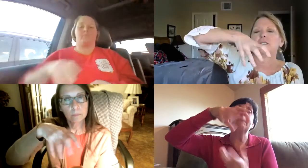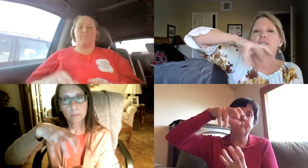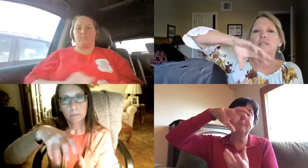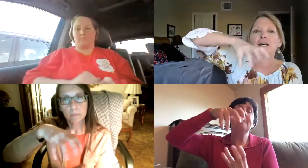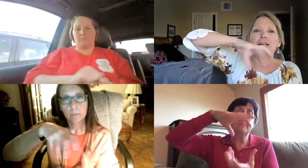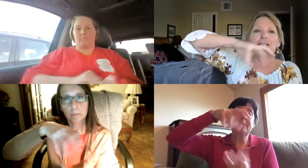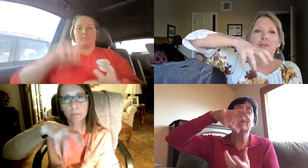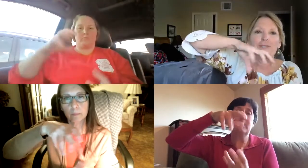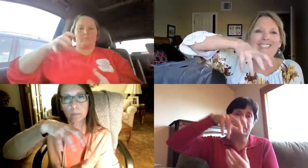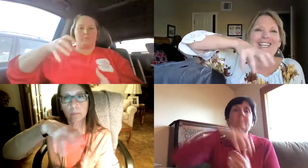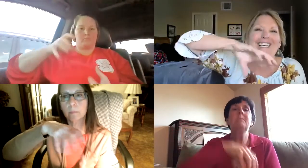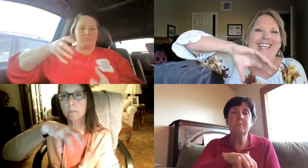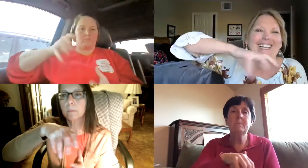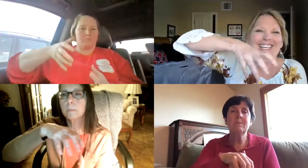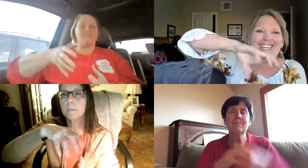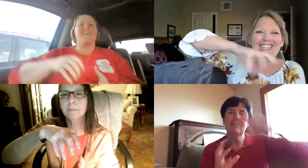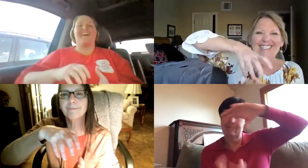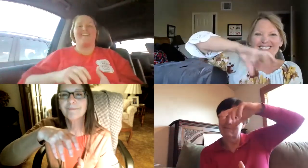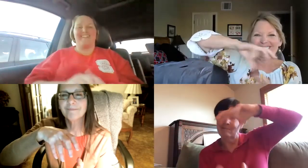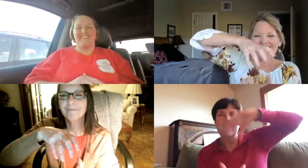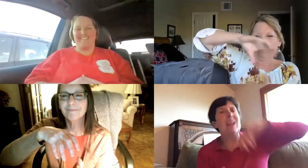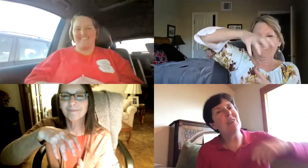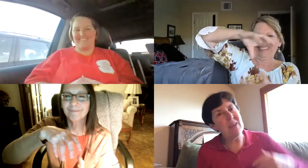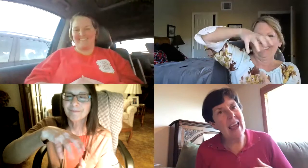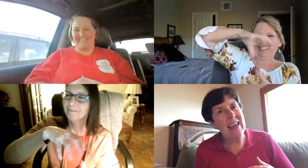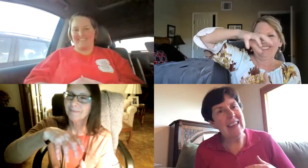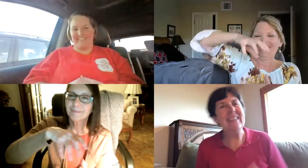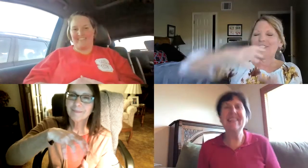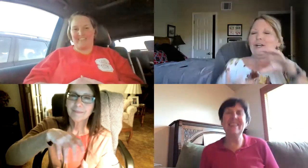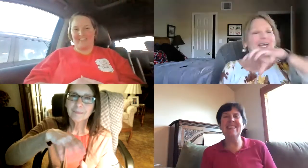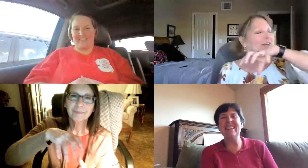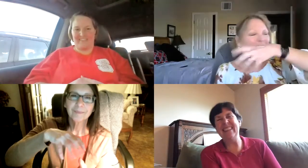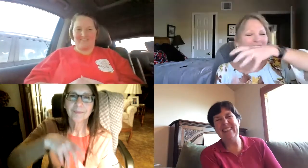top. Oh, I like the other one. Then you're left-handed.